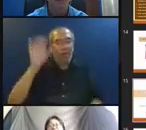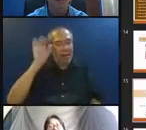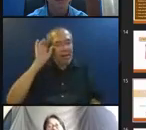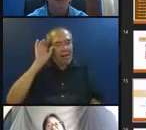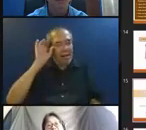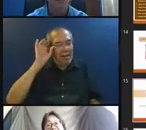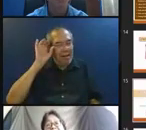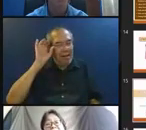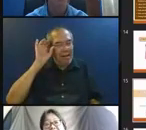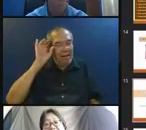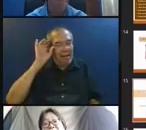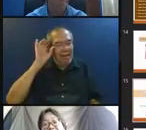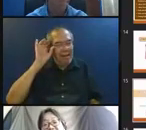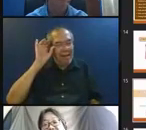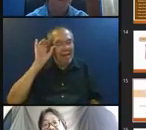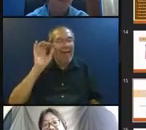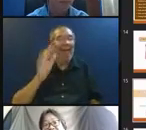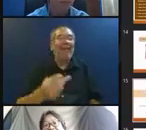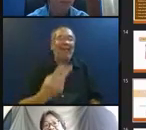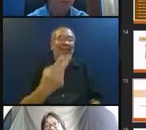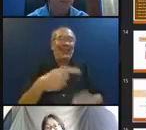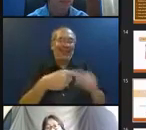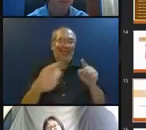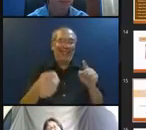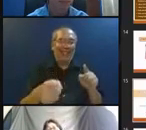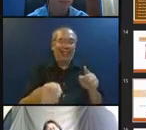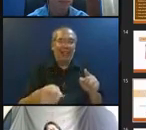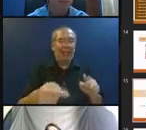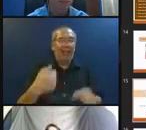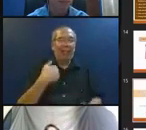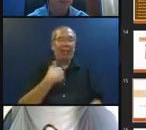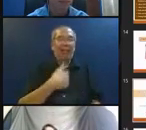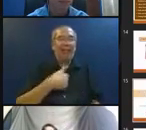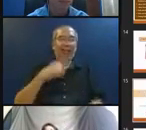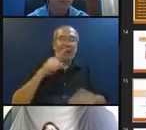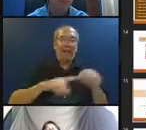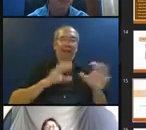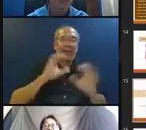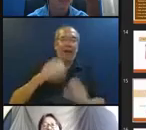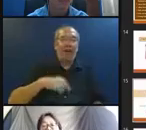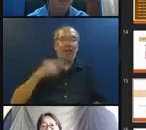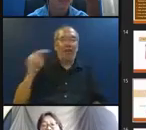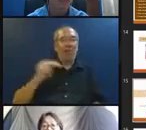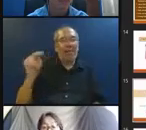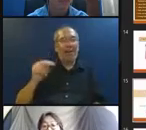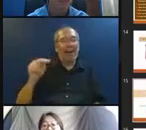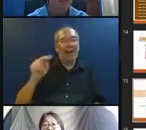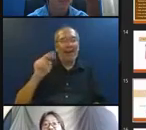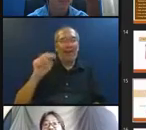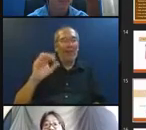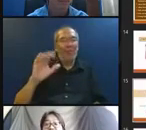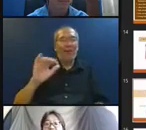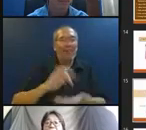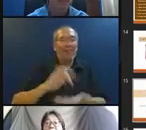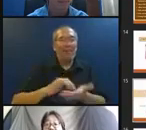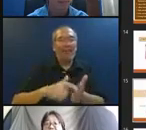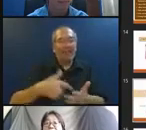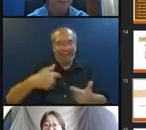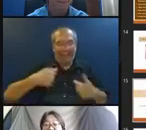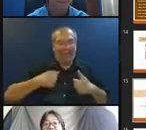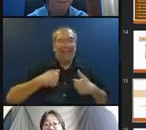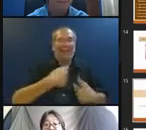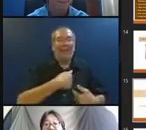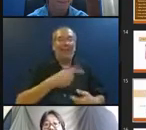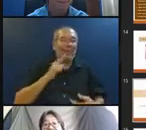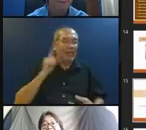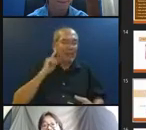how a hearing person can learn sign language. So it will be easier that way. So that's the best term for you to use when you want to identify